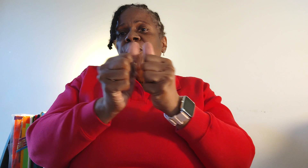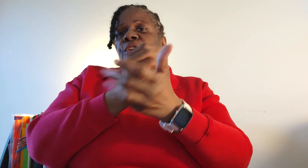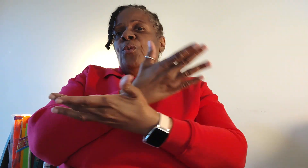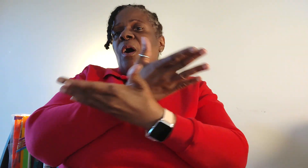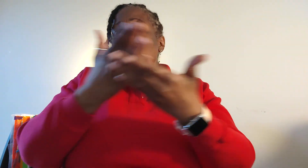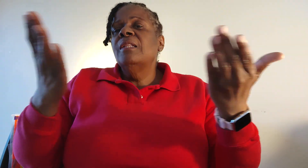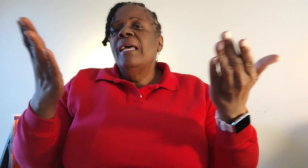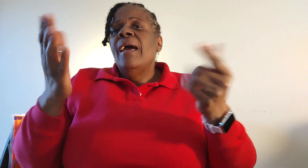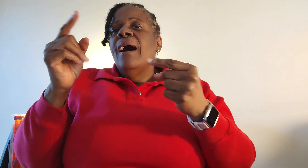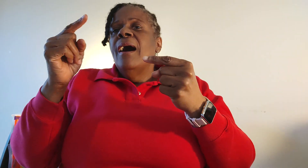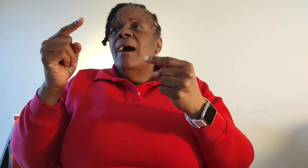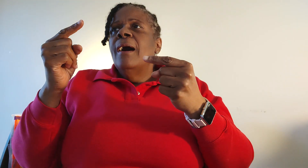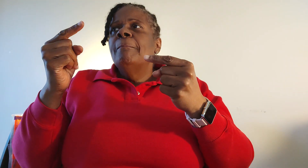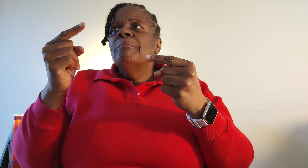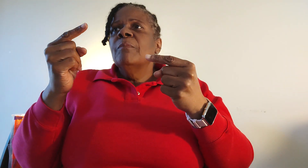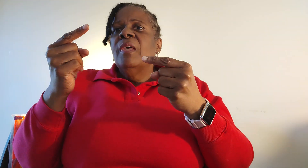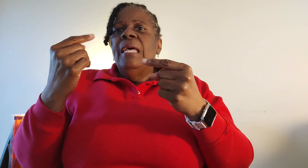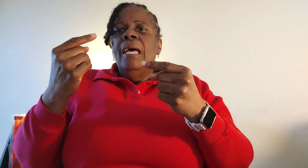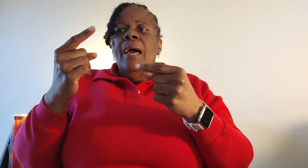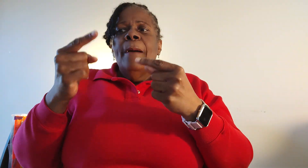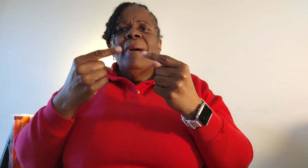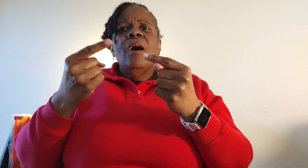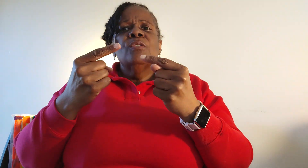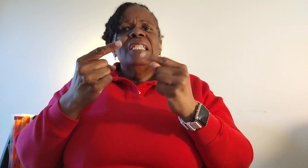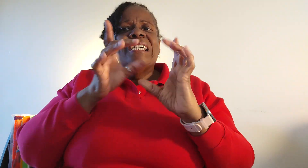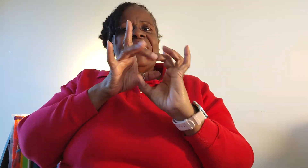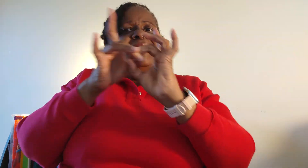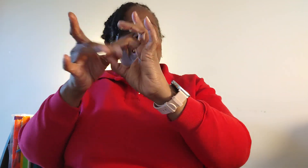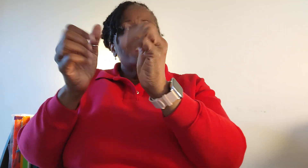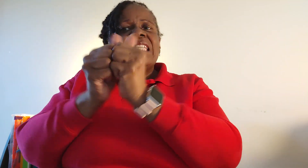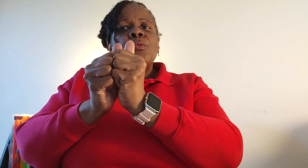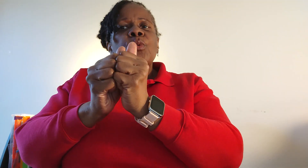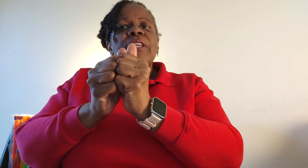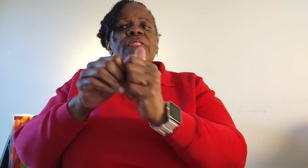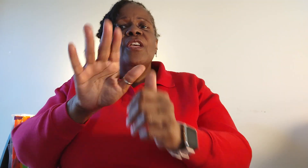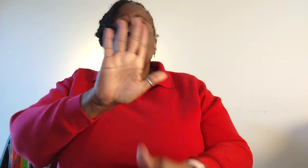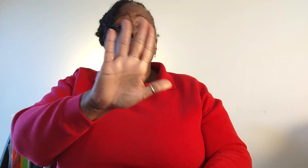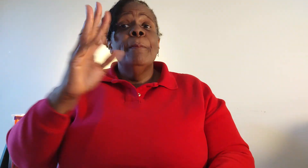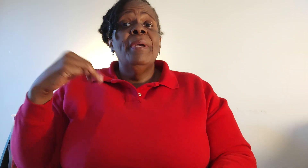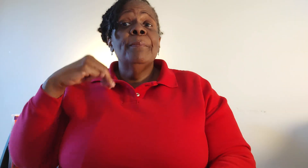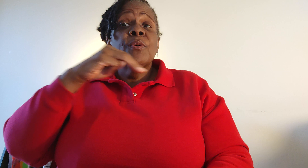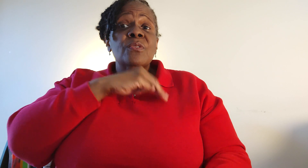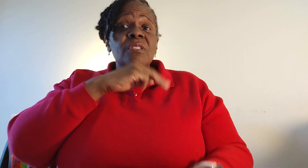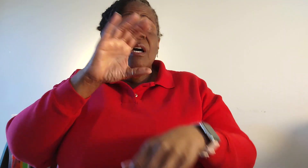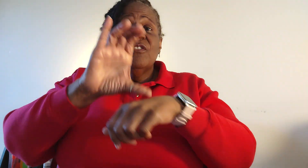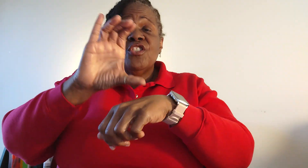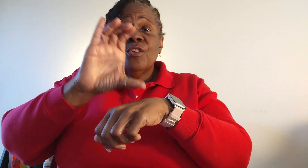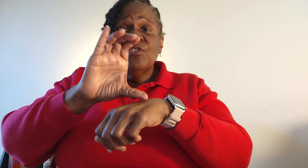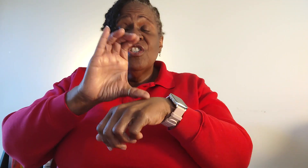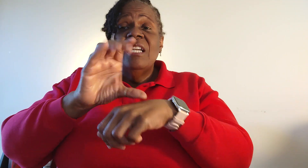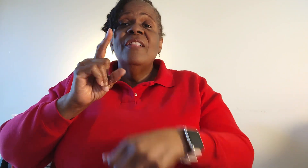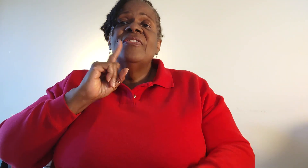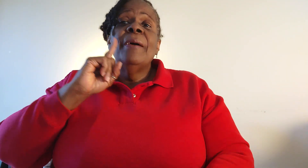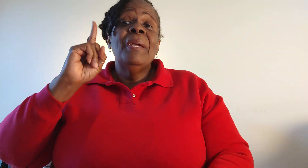you all um, about connecting with your members of church that may be